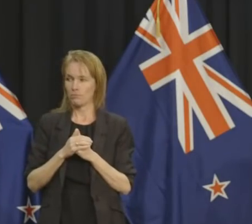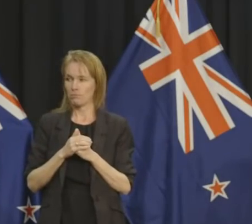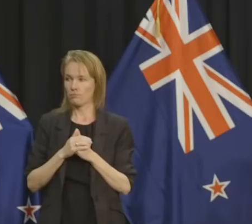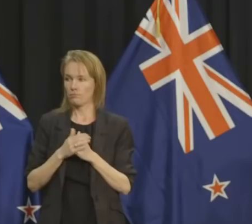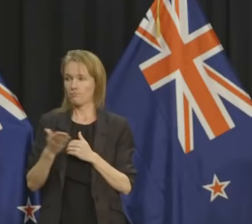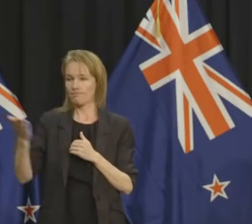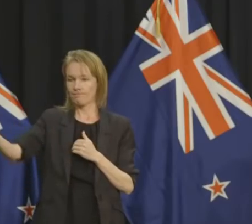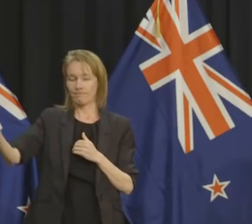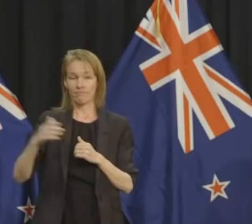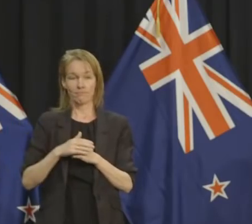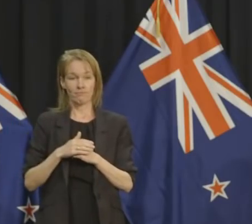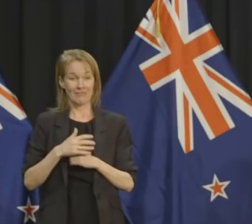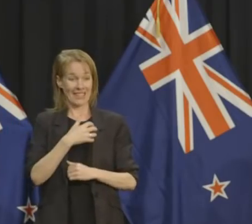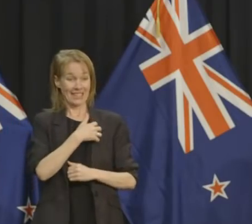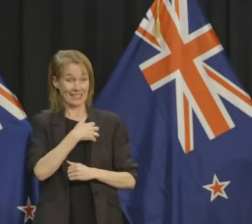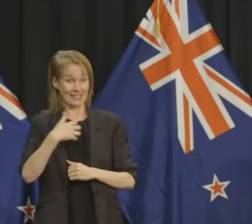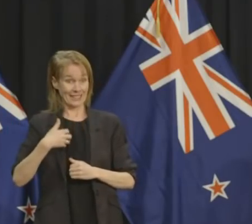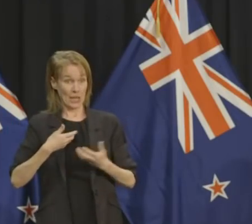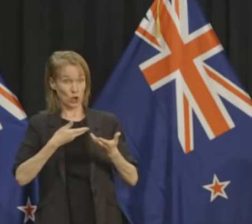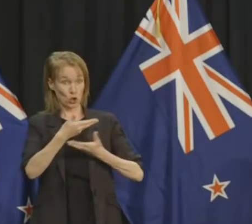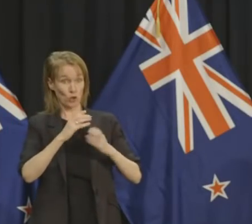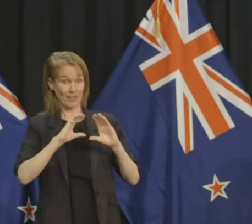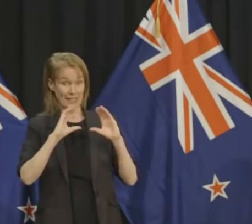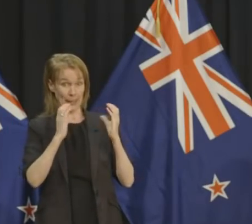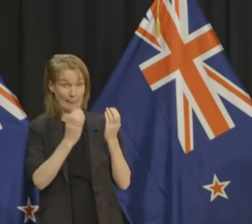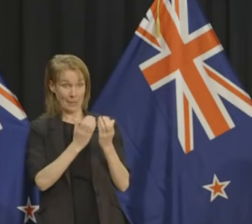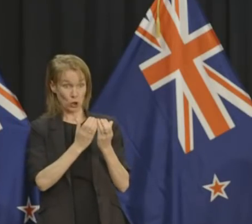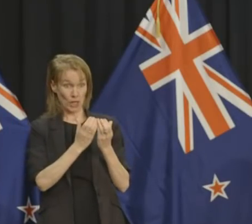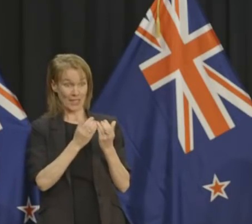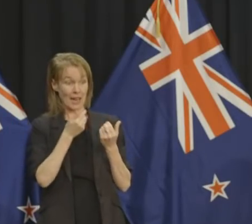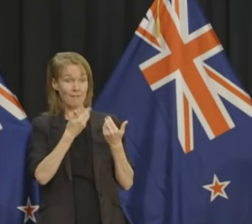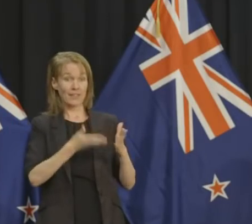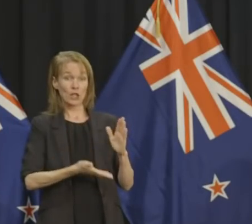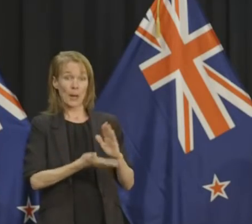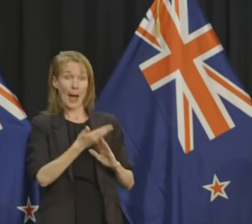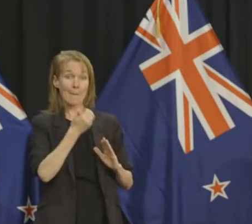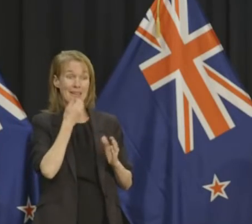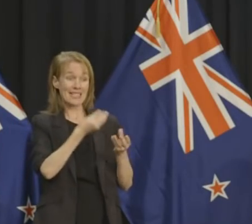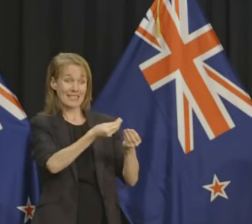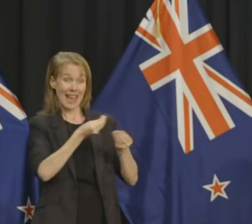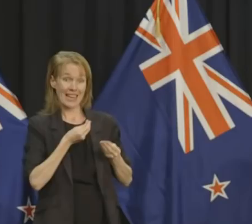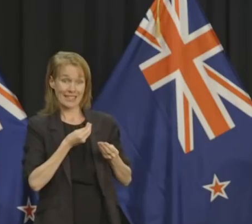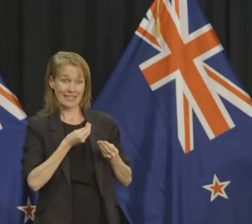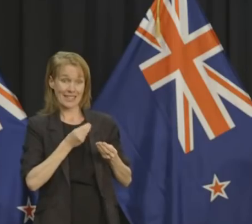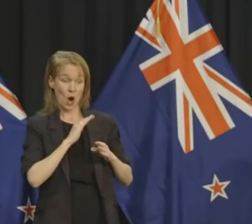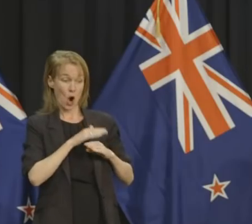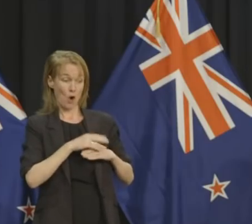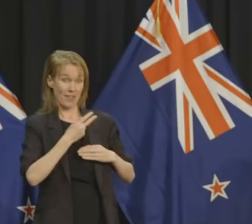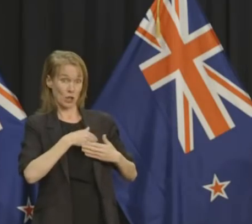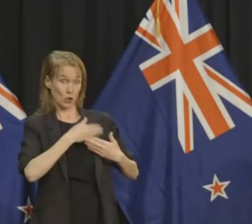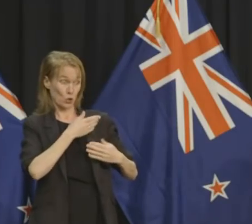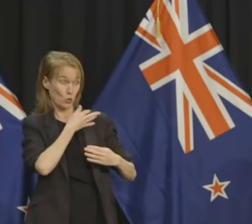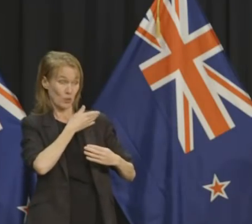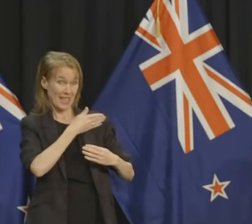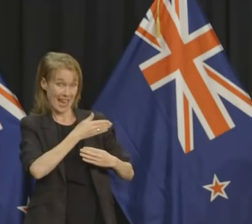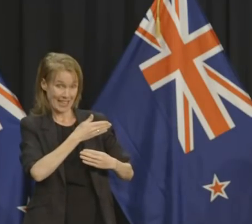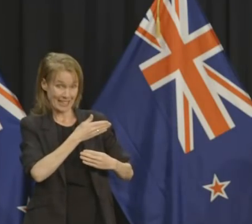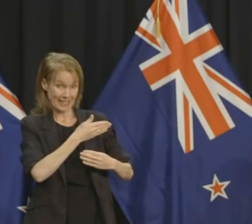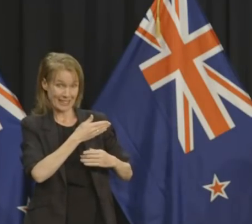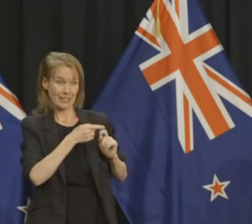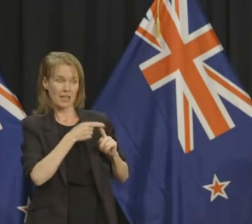the State Services Commission in terms of how the events of the last 2 days affect the timeline and progress of Mr